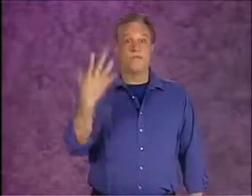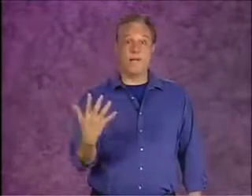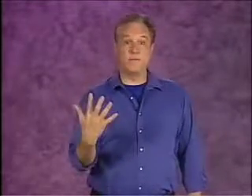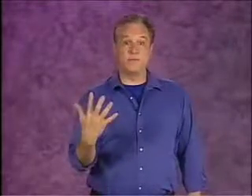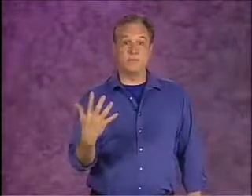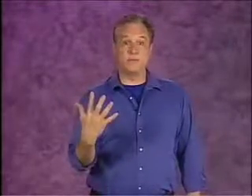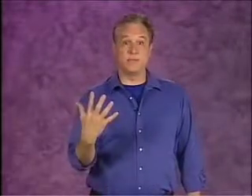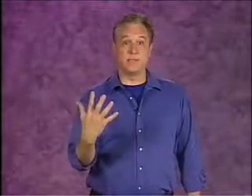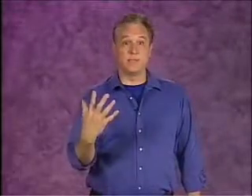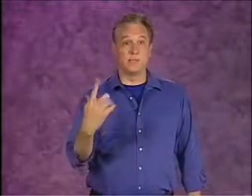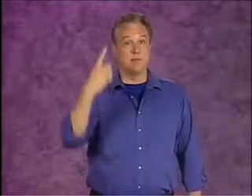5 cents,